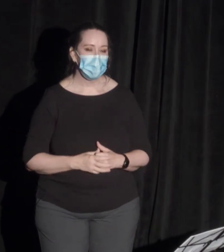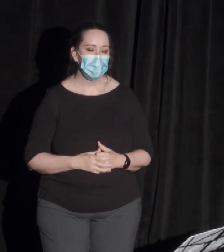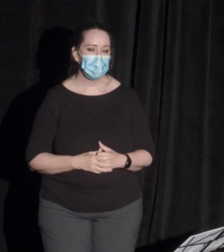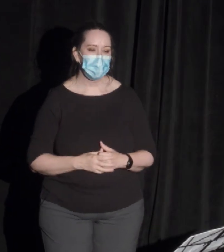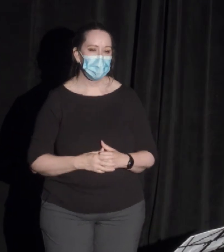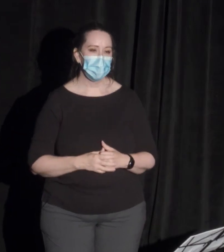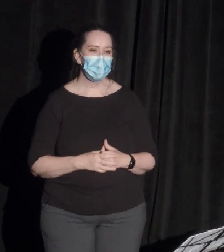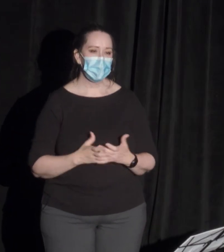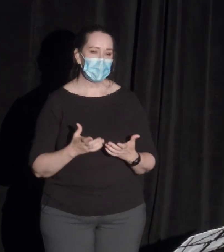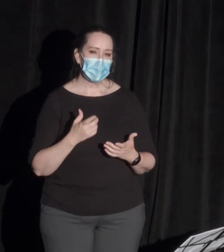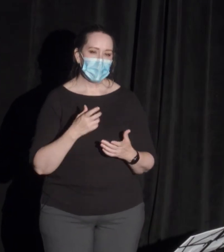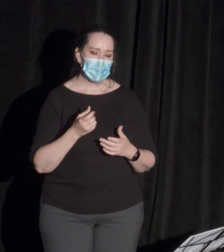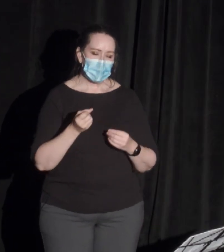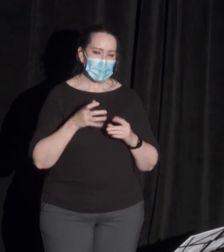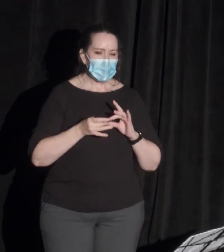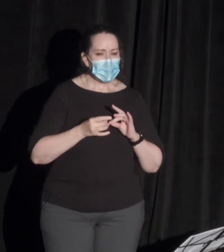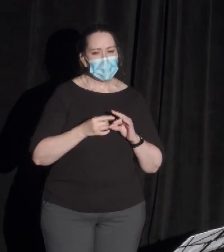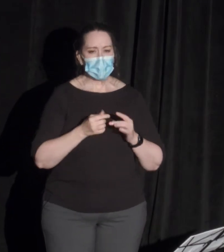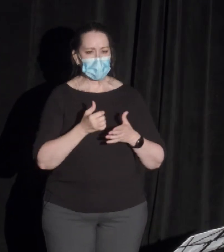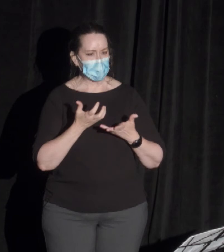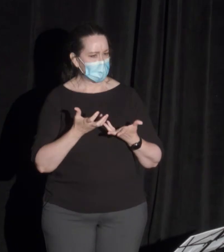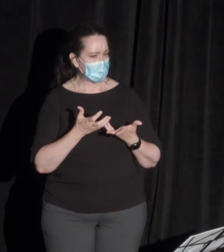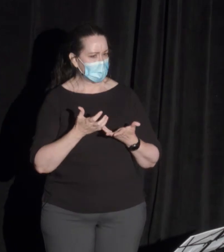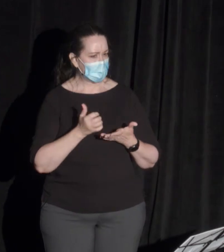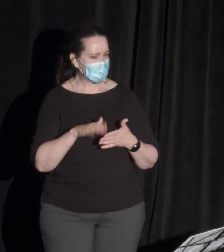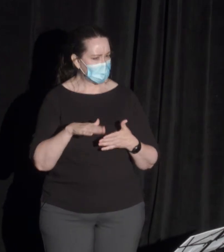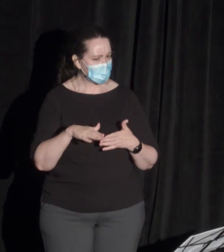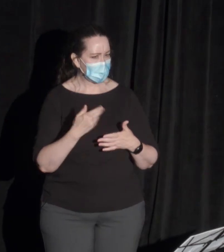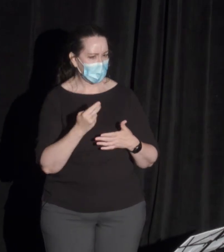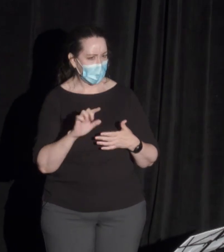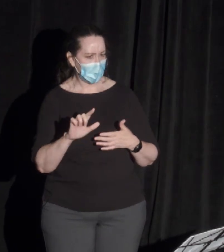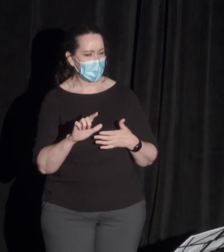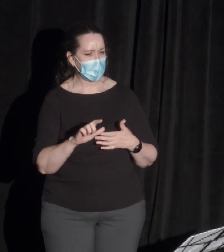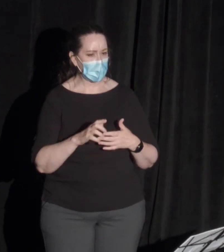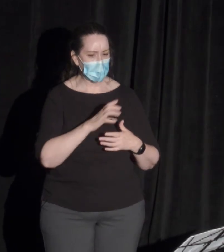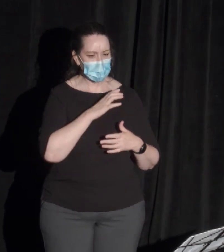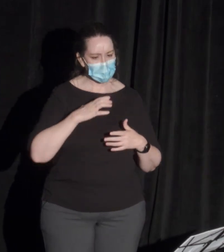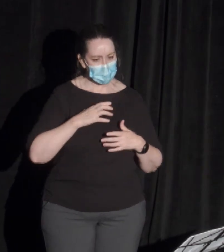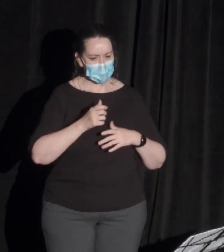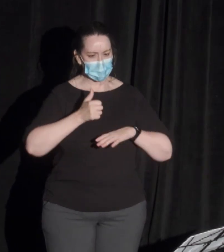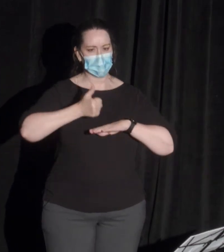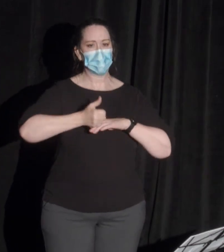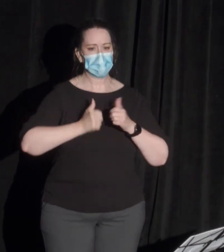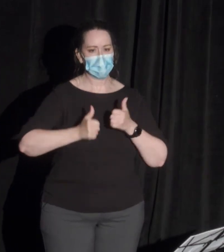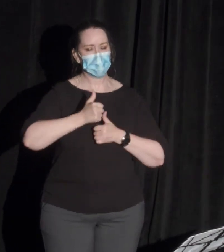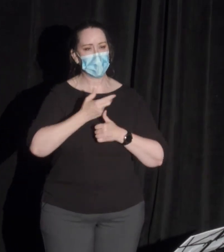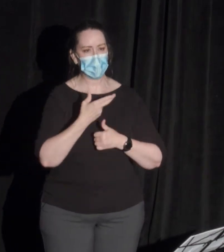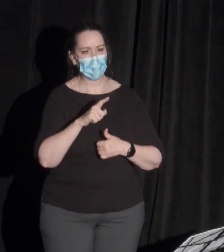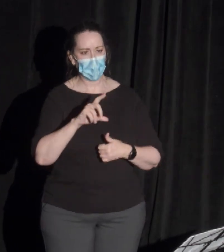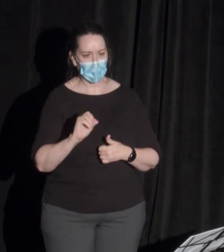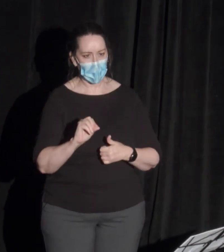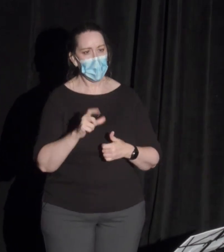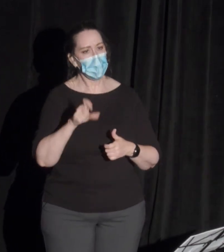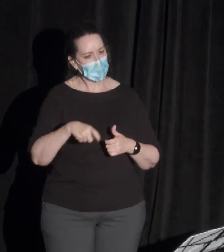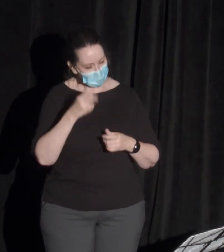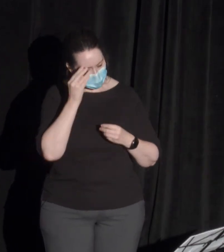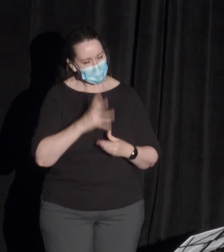And they said to me, "Helen, you are the convention chair, and this is the Hugo Awards. You must tell them that you will be speaking."